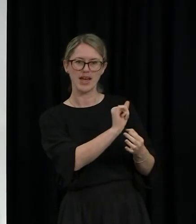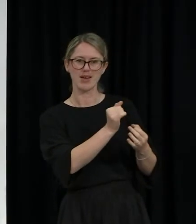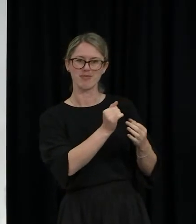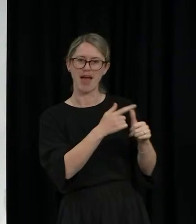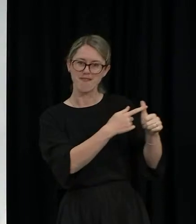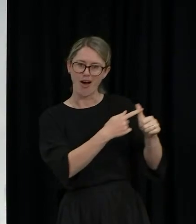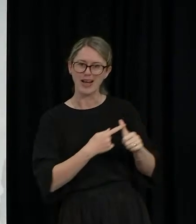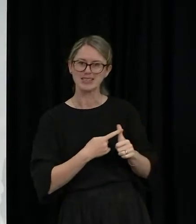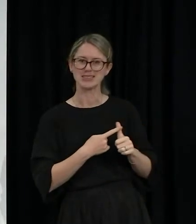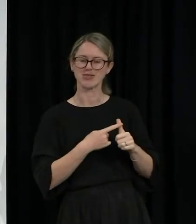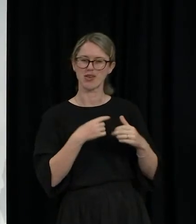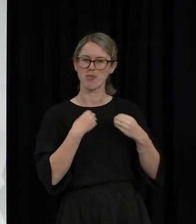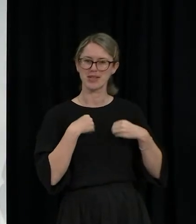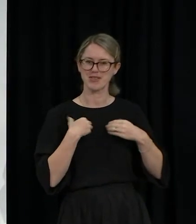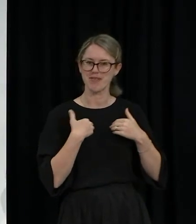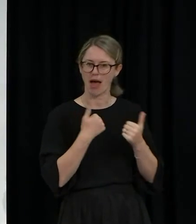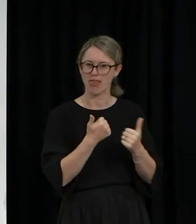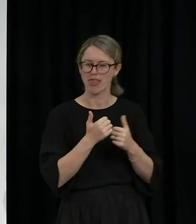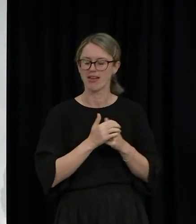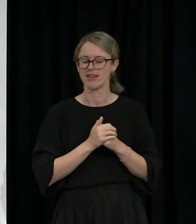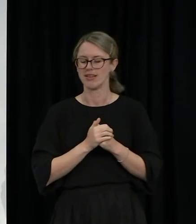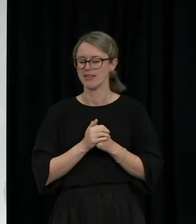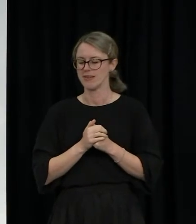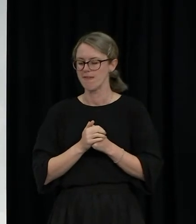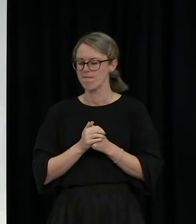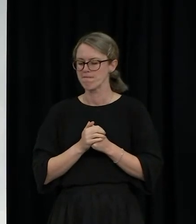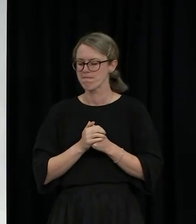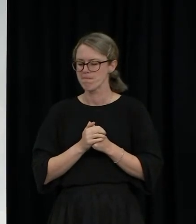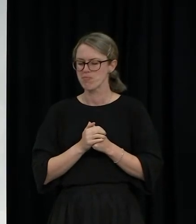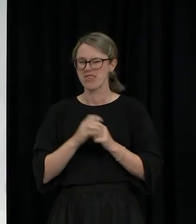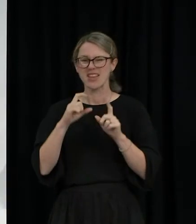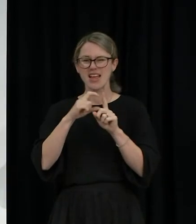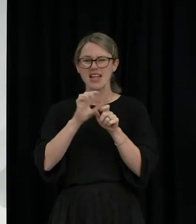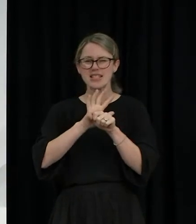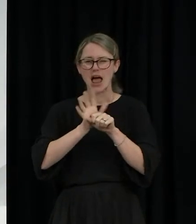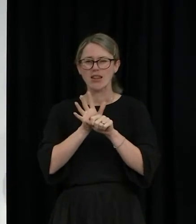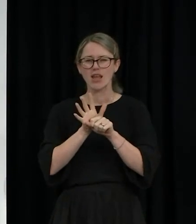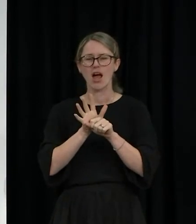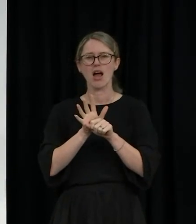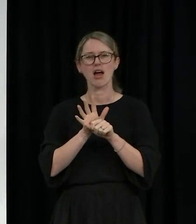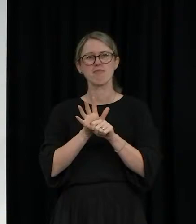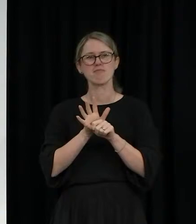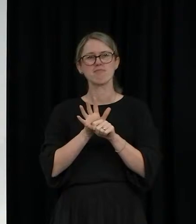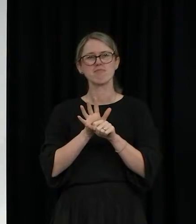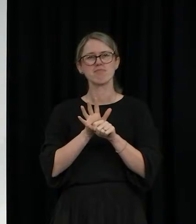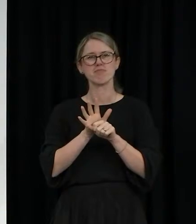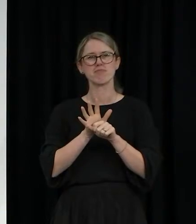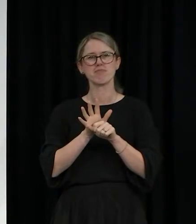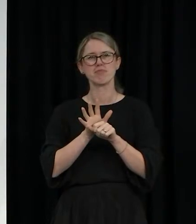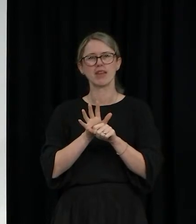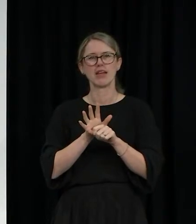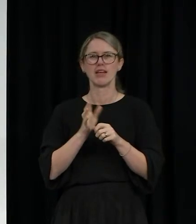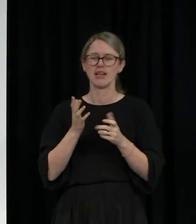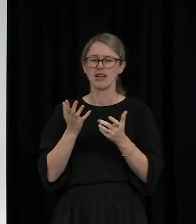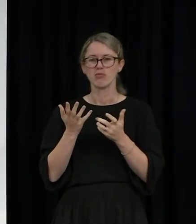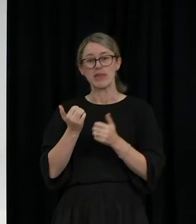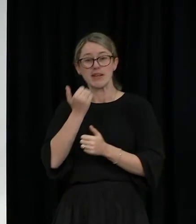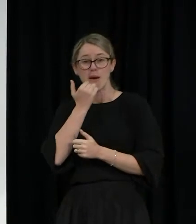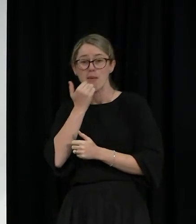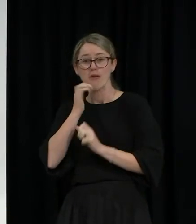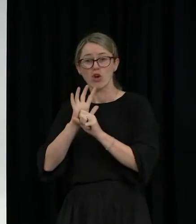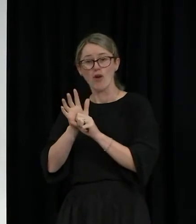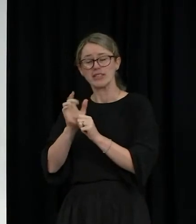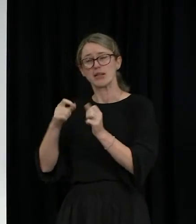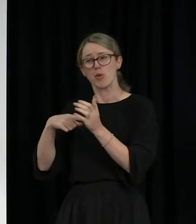provide. As has been said several times, with Delta, case numbers per se are only one factor. What's